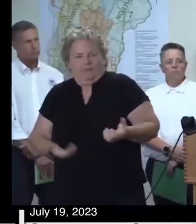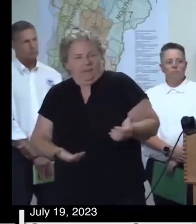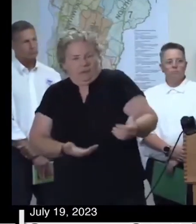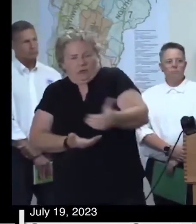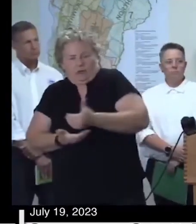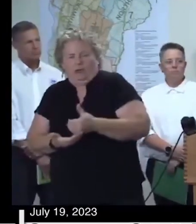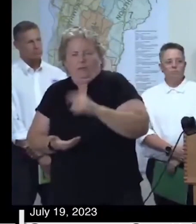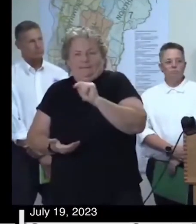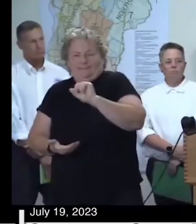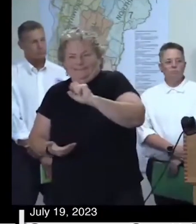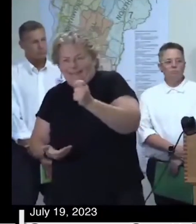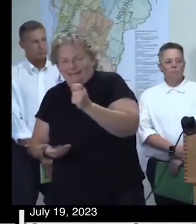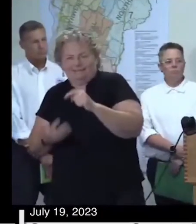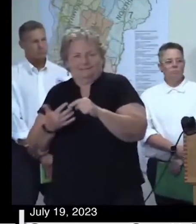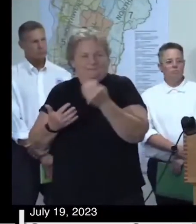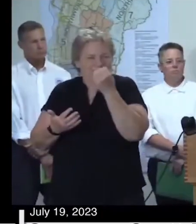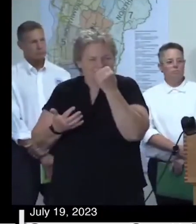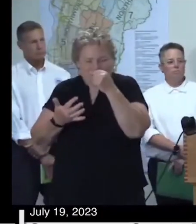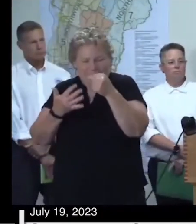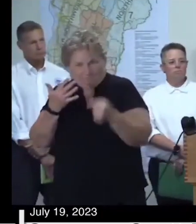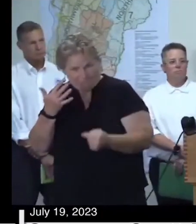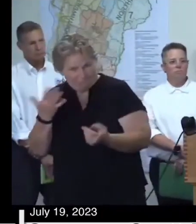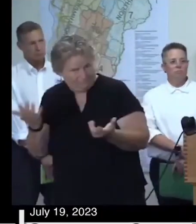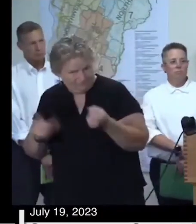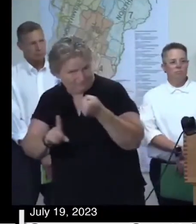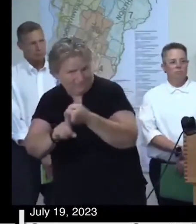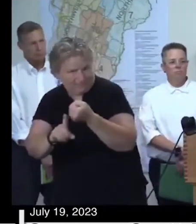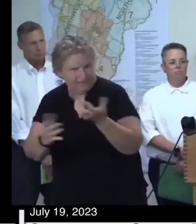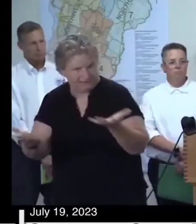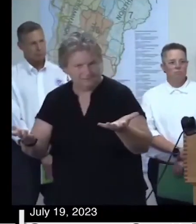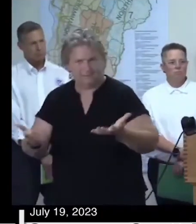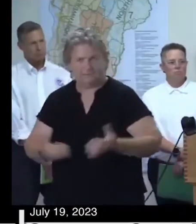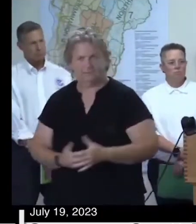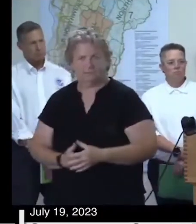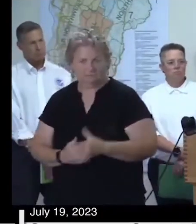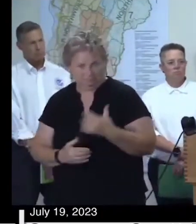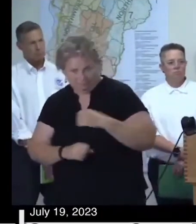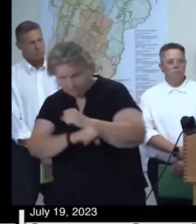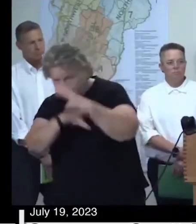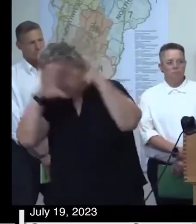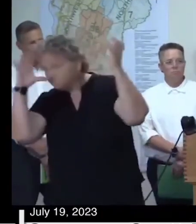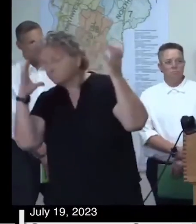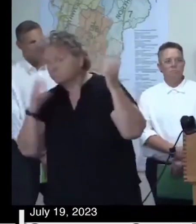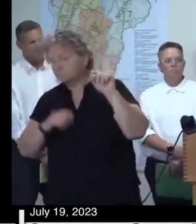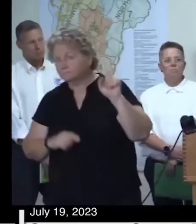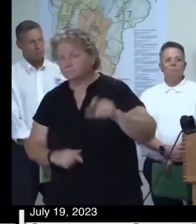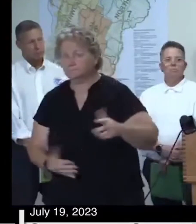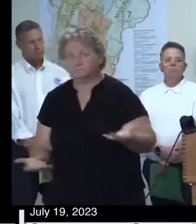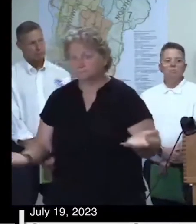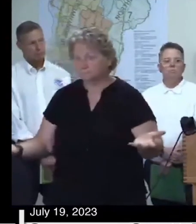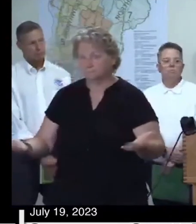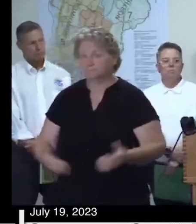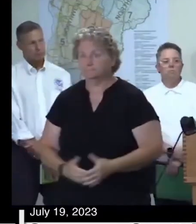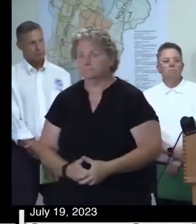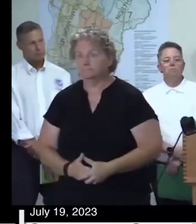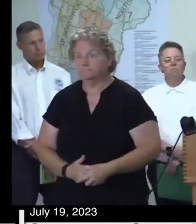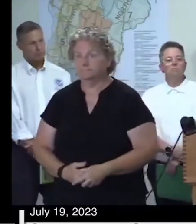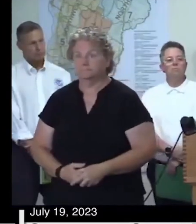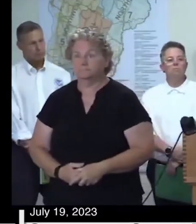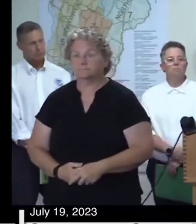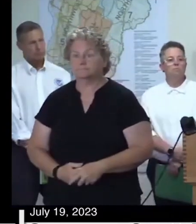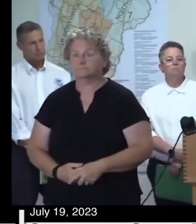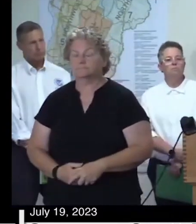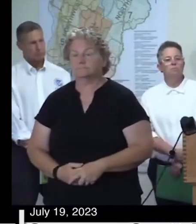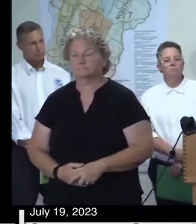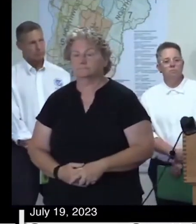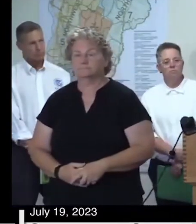again, we had that scheduled meeting with the emergency board for the end of July, and that will still happen. We'll have more information